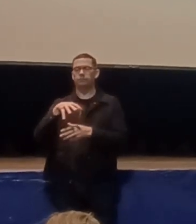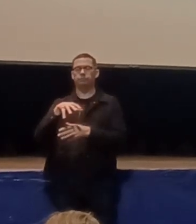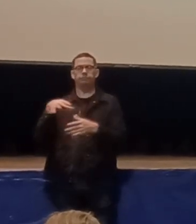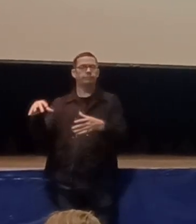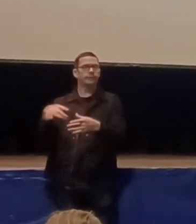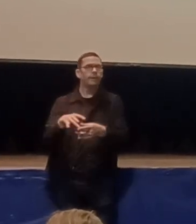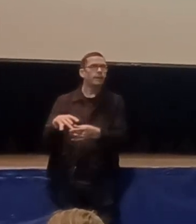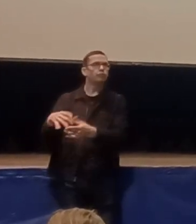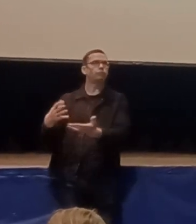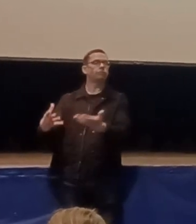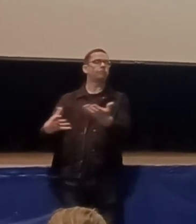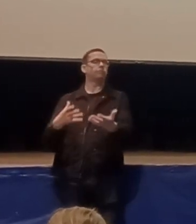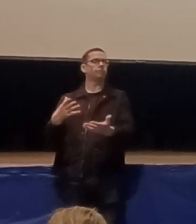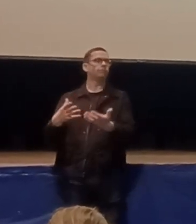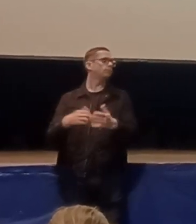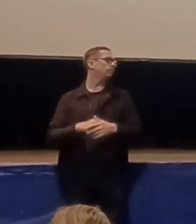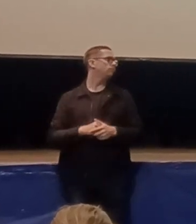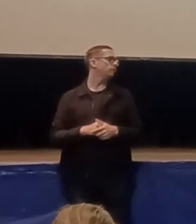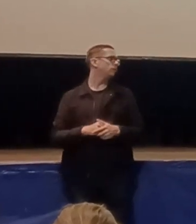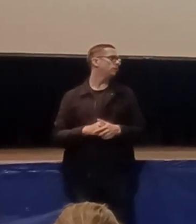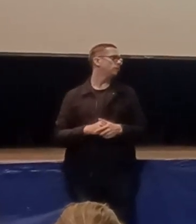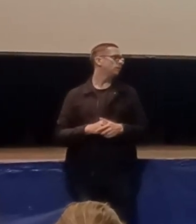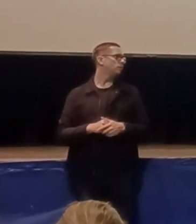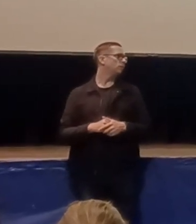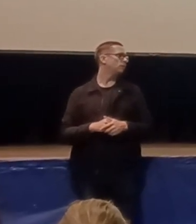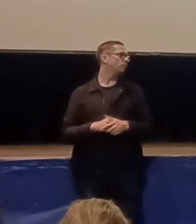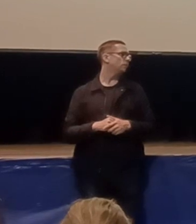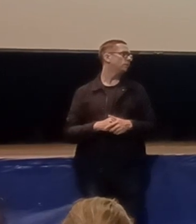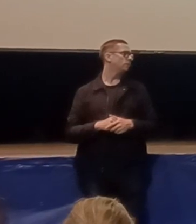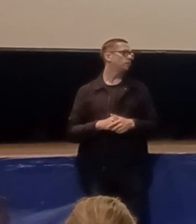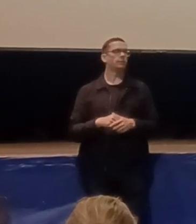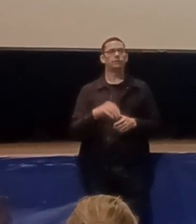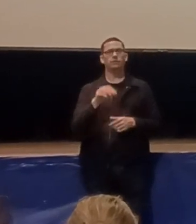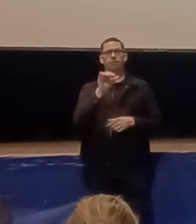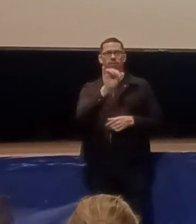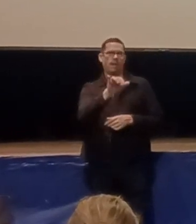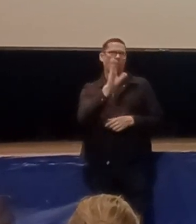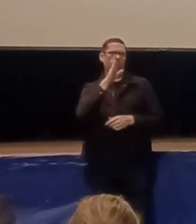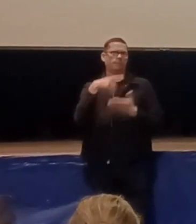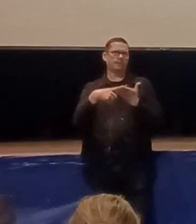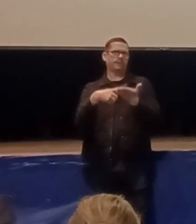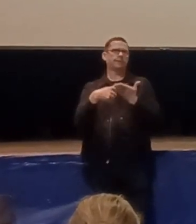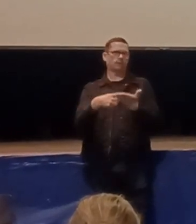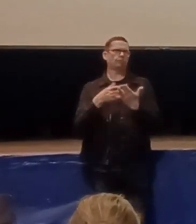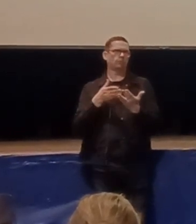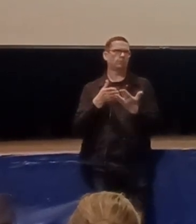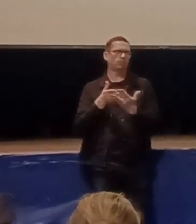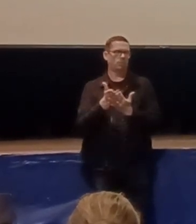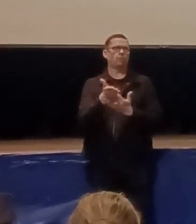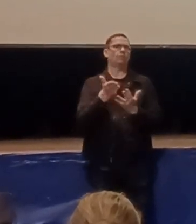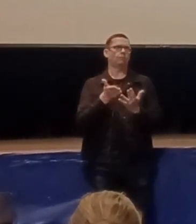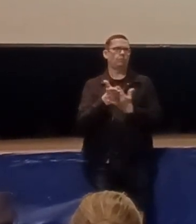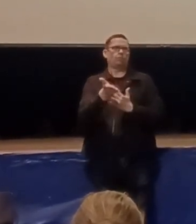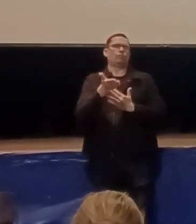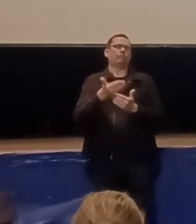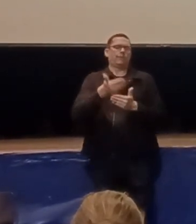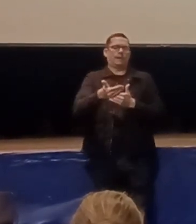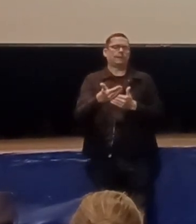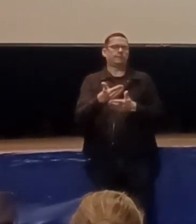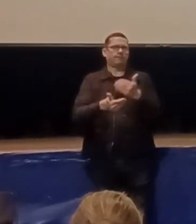To see, that will be a back and forth through schematic, through the next